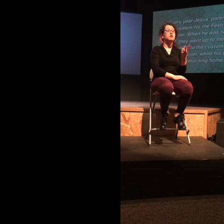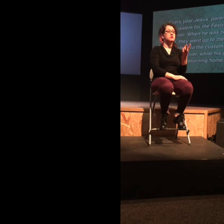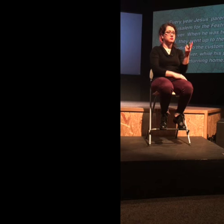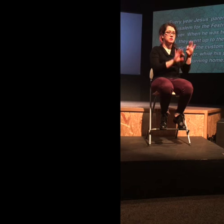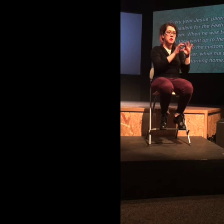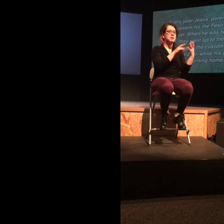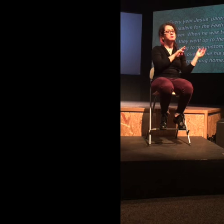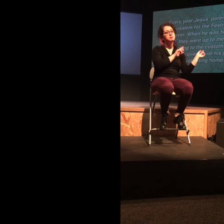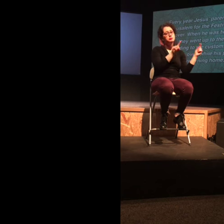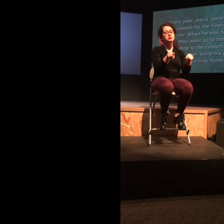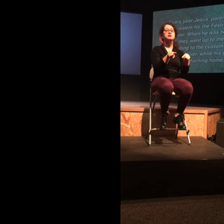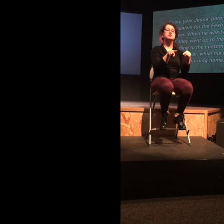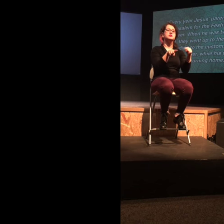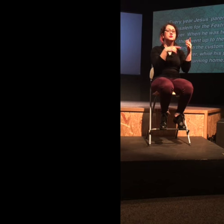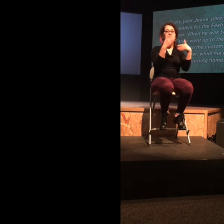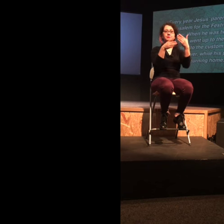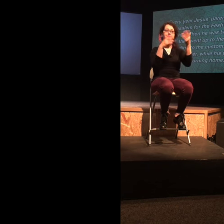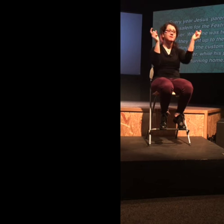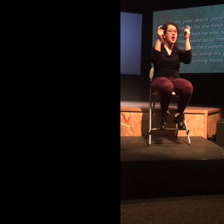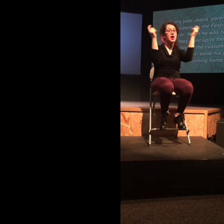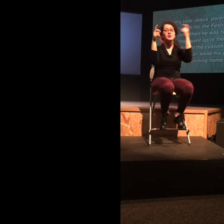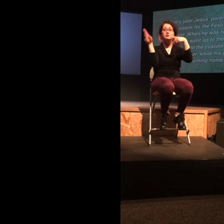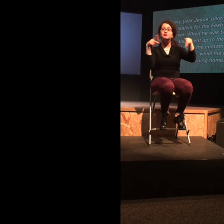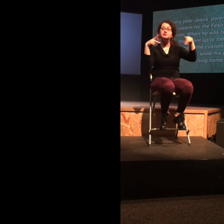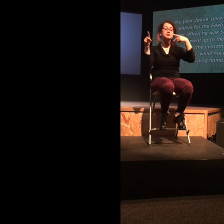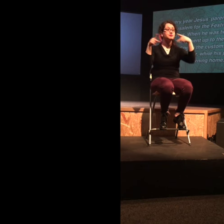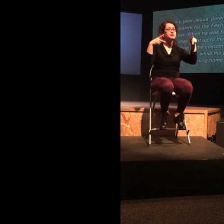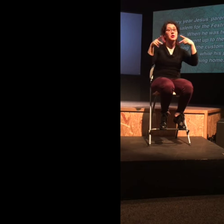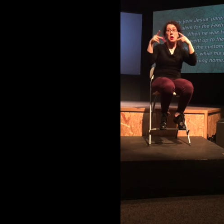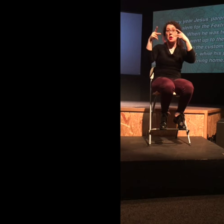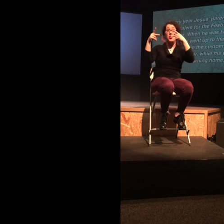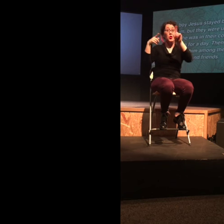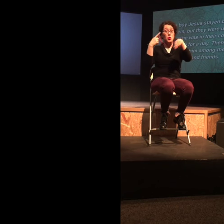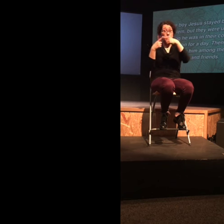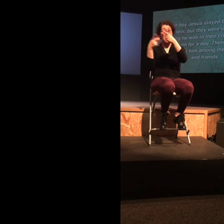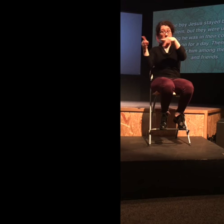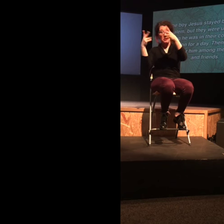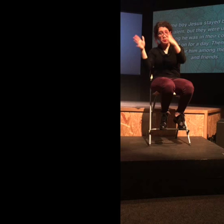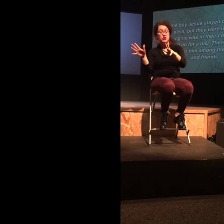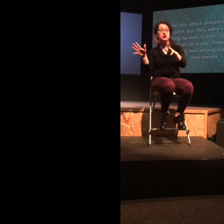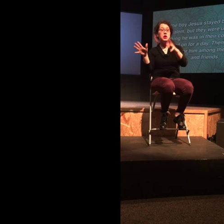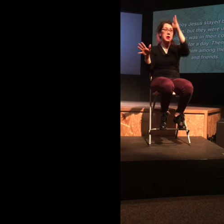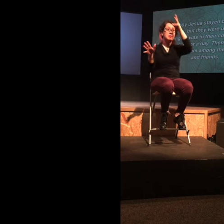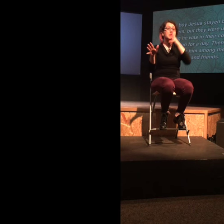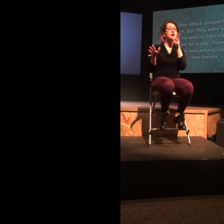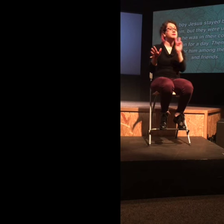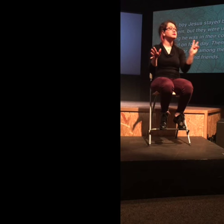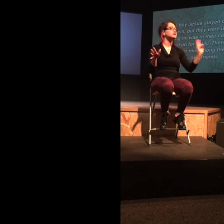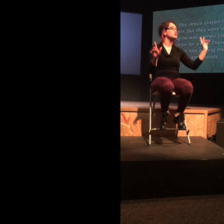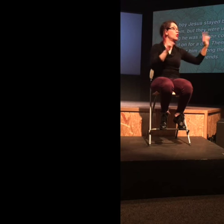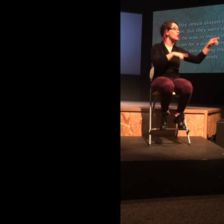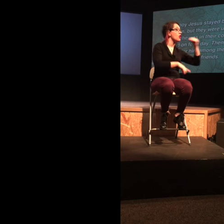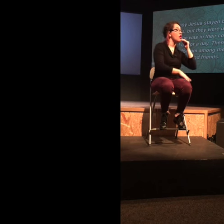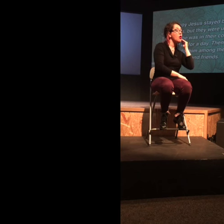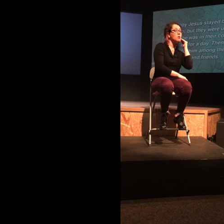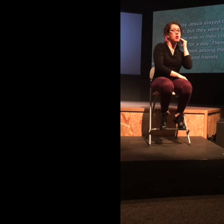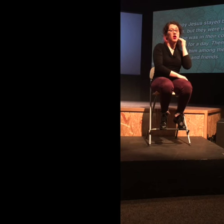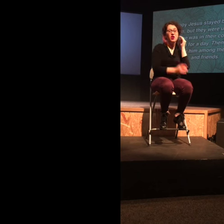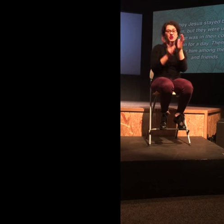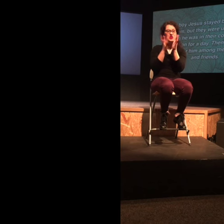go to this Passover festival. After the festival was over, while his parents were returning home, don't miss this, the boy Jesus